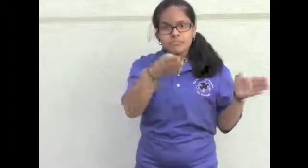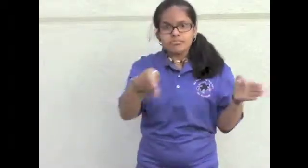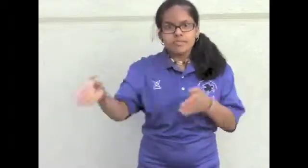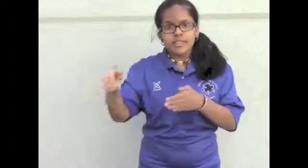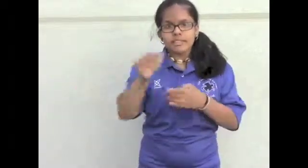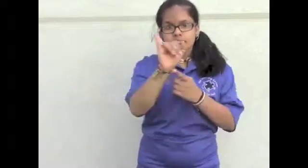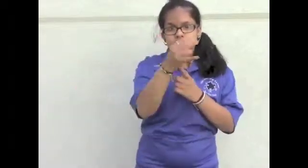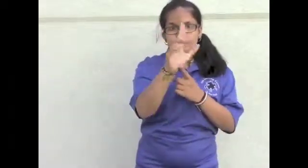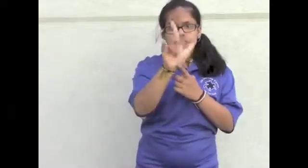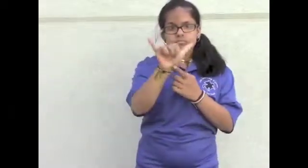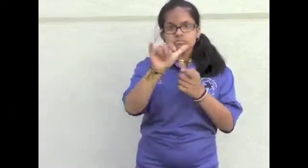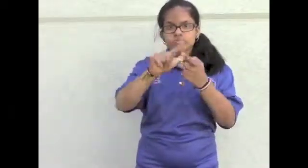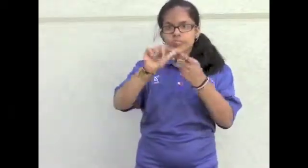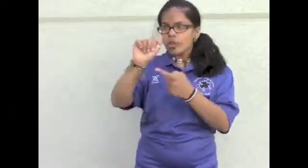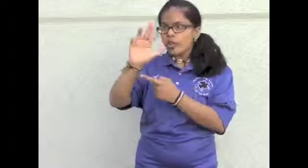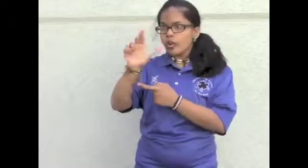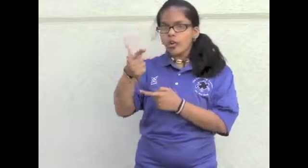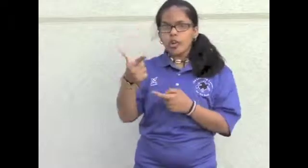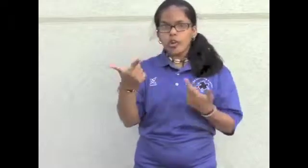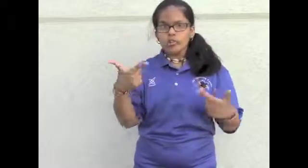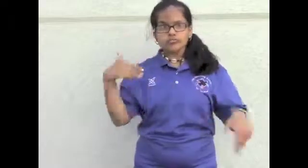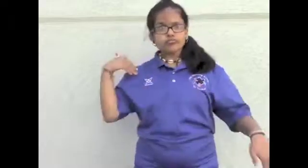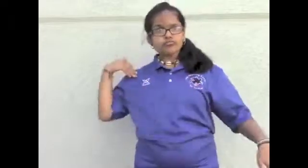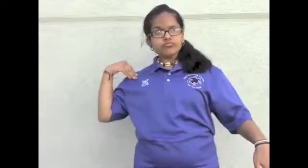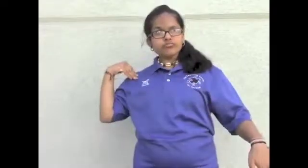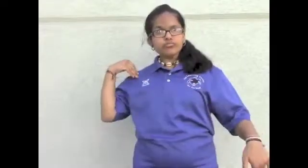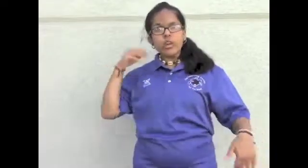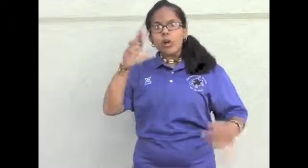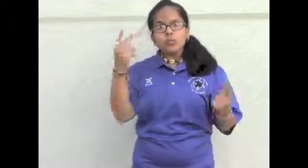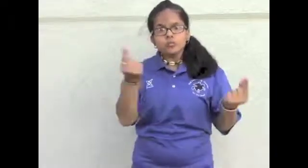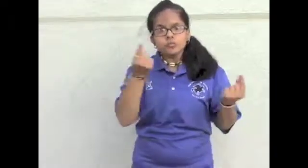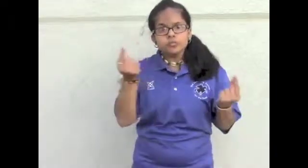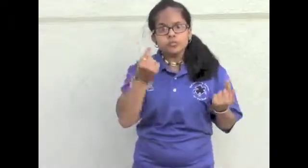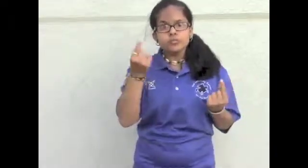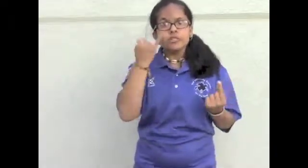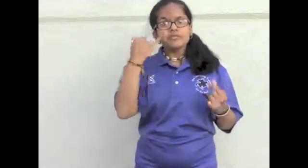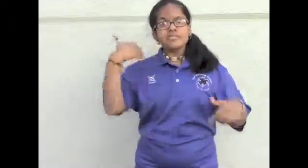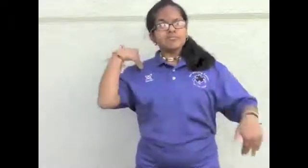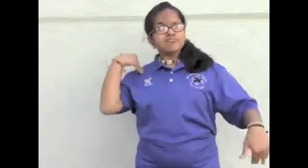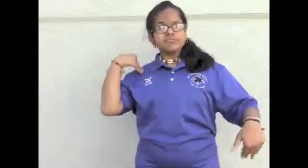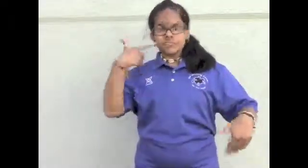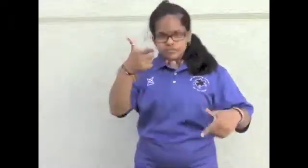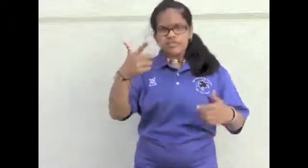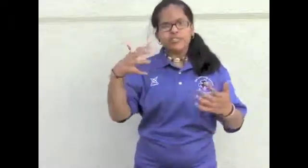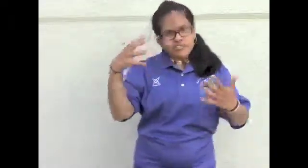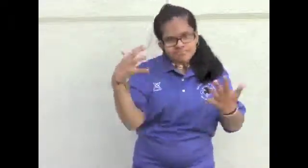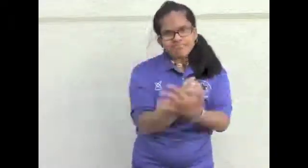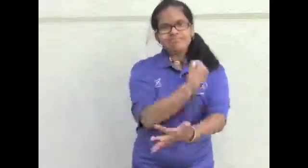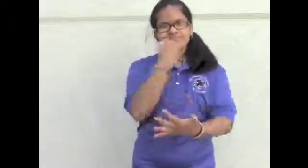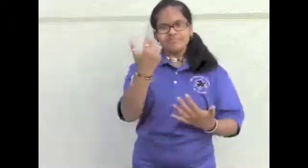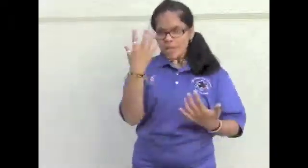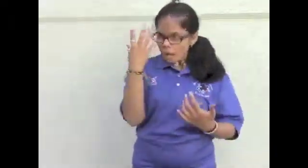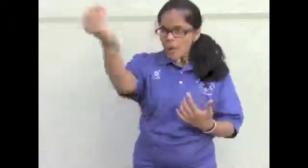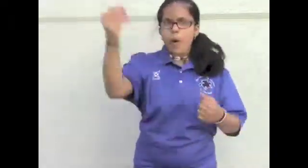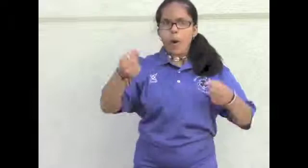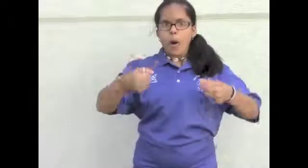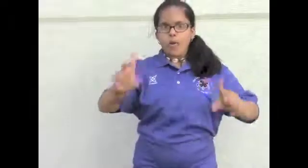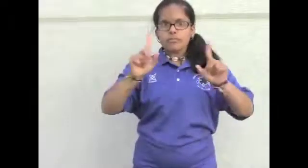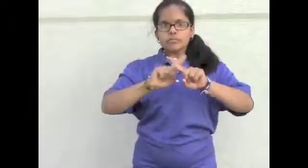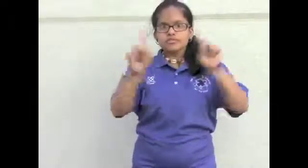Do you guys have any summer plans in July or August? Are you going to sit back, relax, or are you going to decide to do something? You